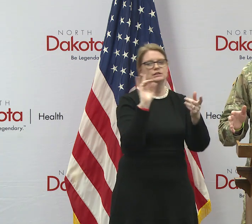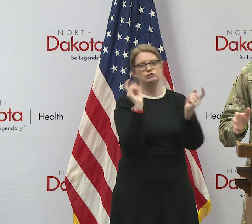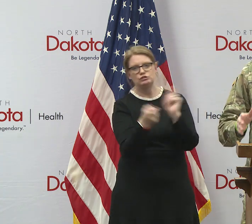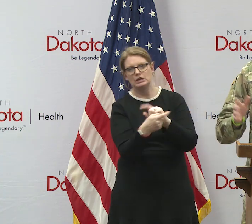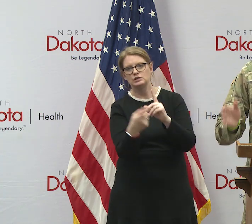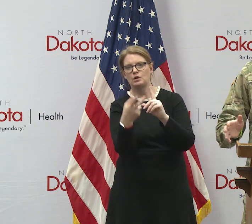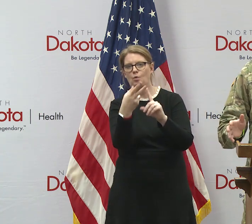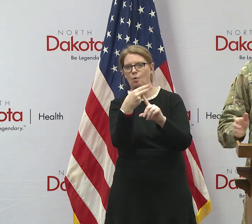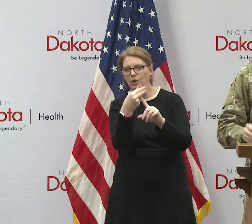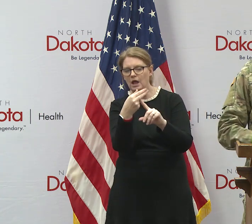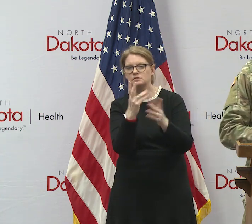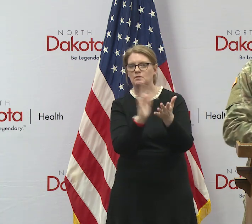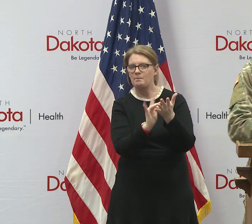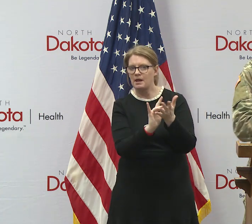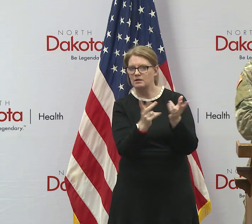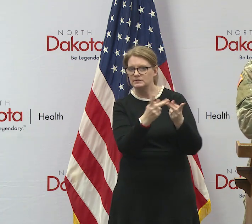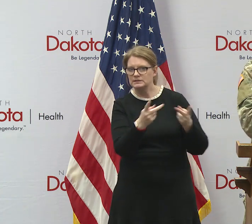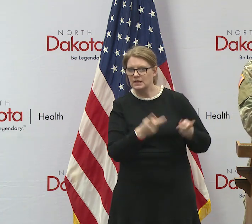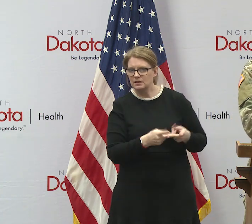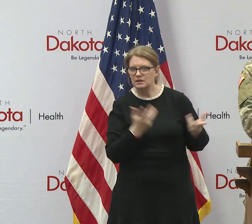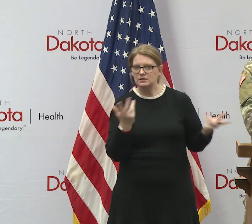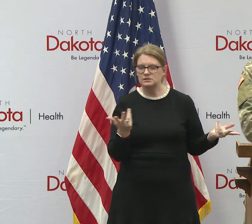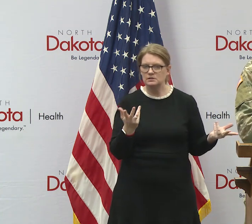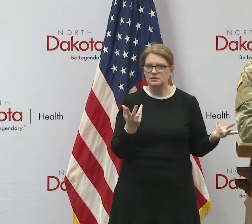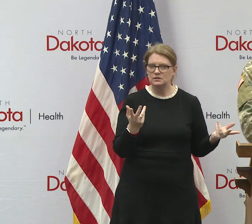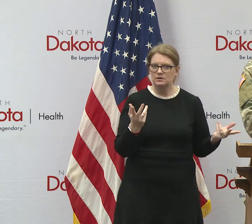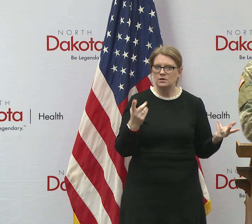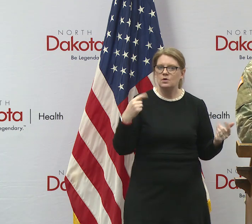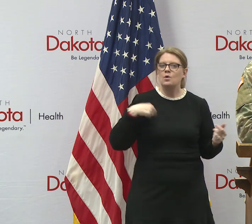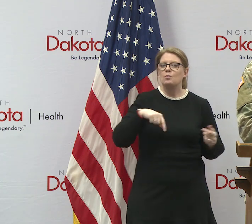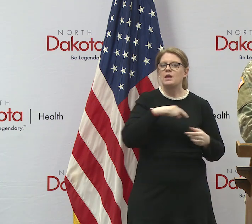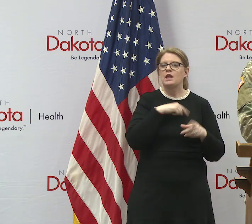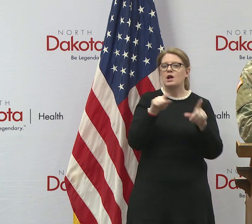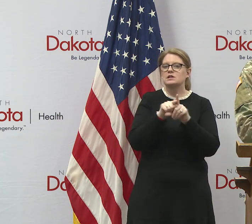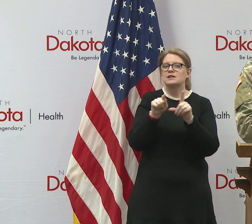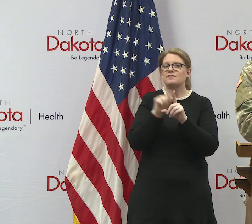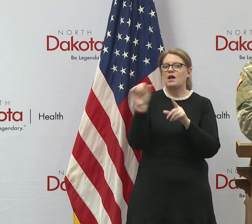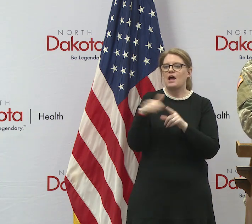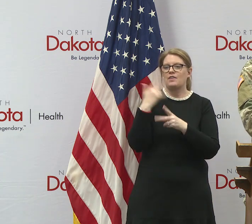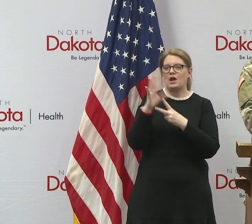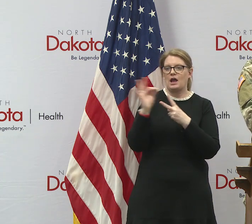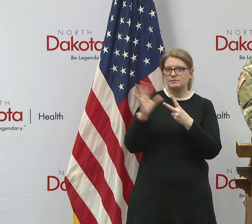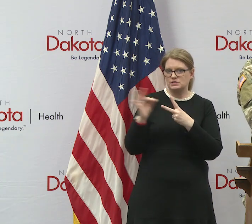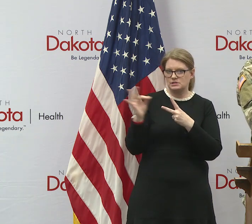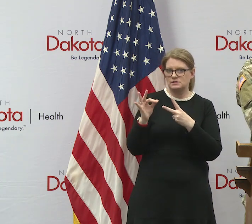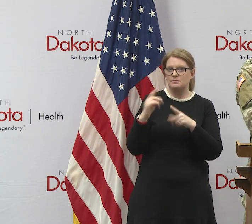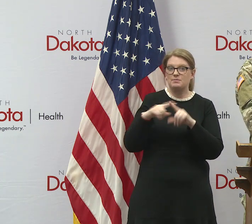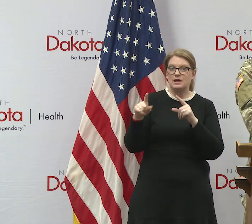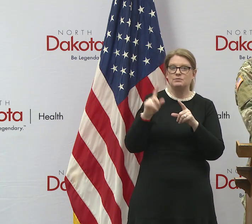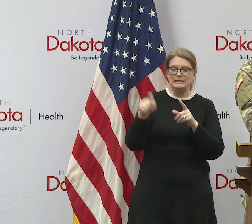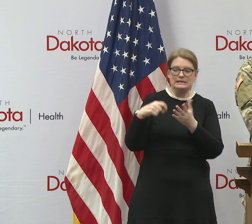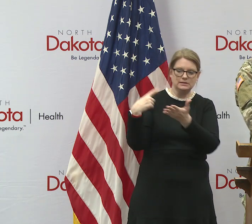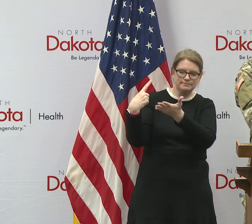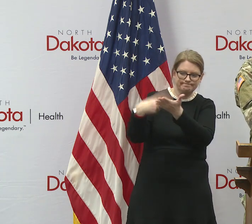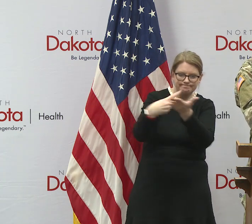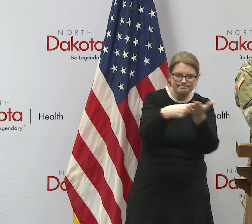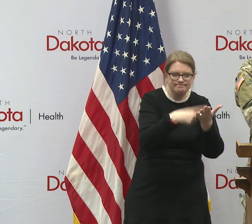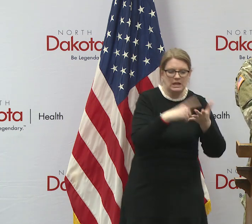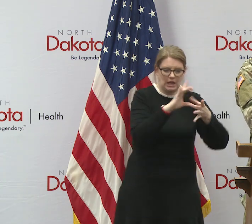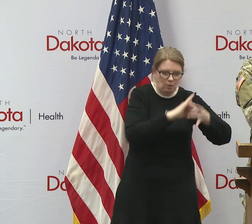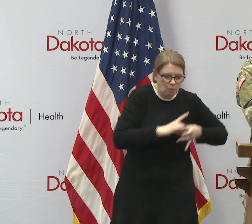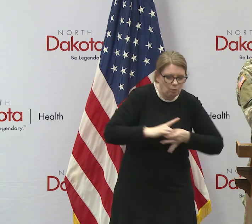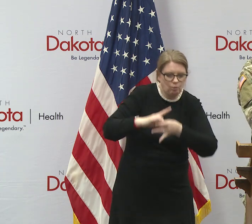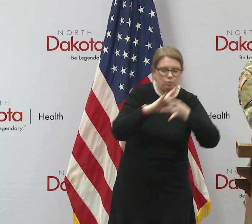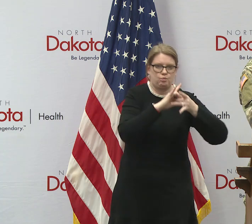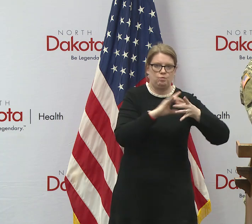hotels for medical facilities. We have other options we're looking at, but again, we have to coordinate with all our partners to make sure